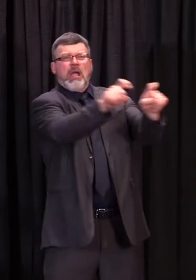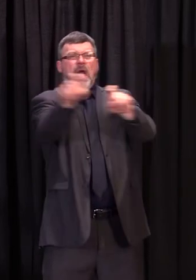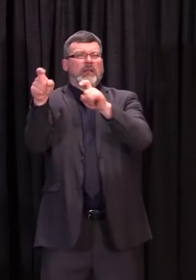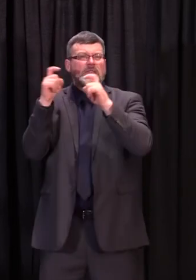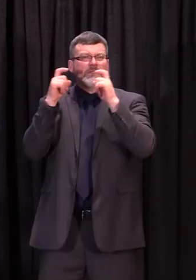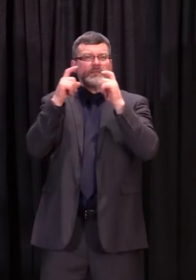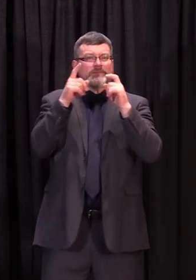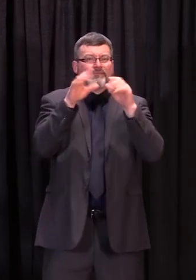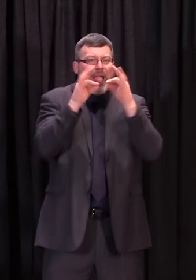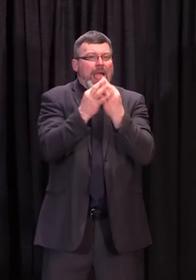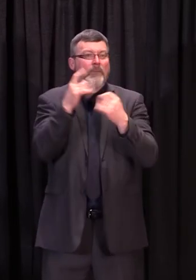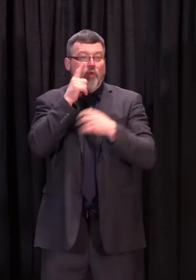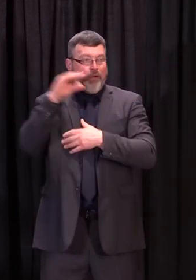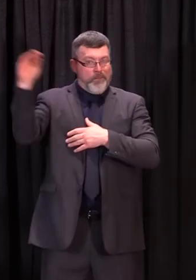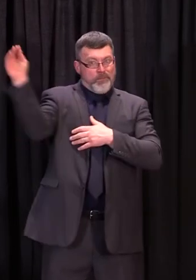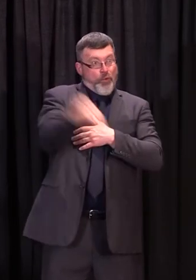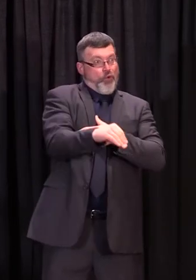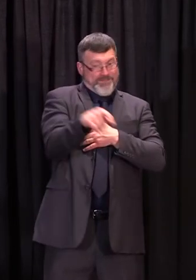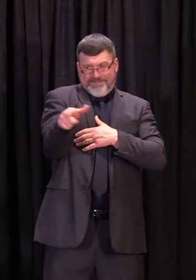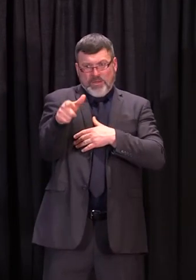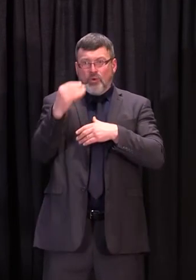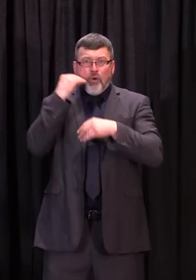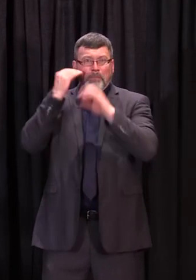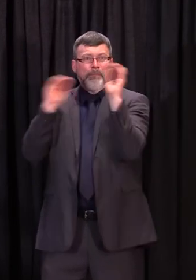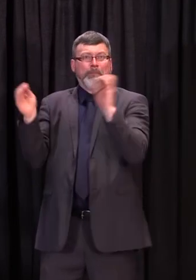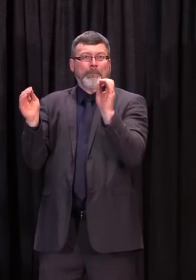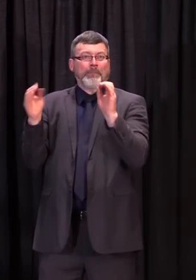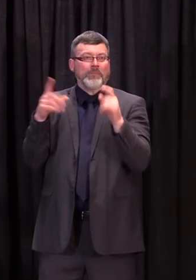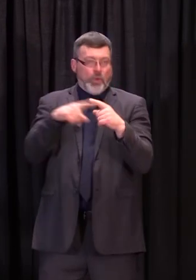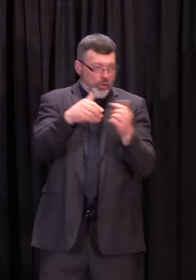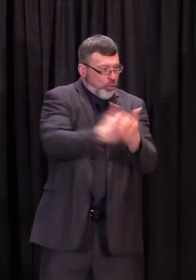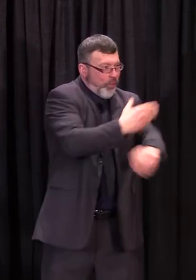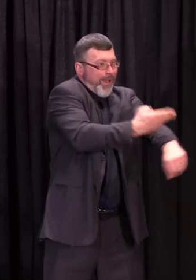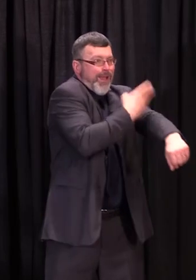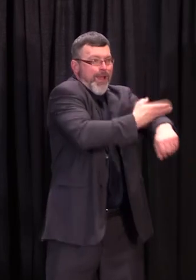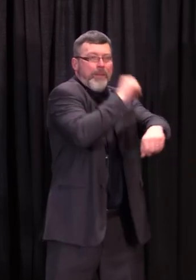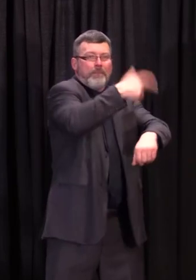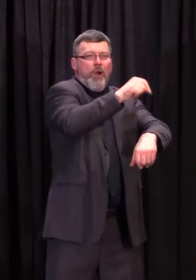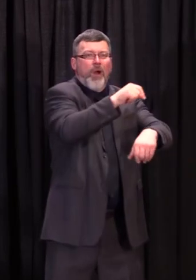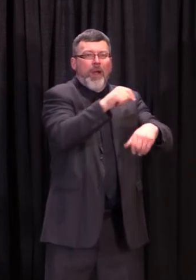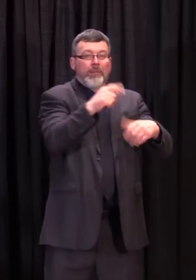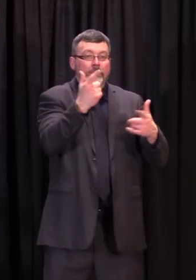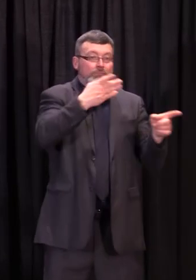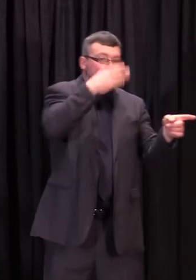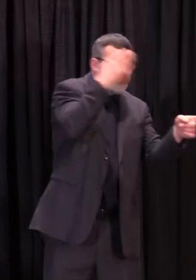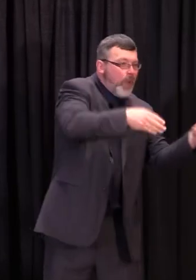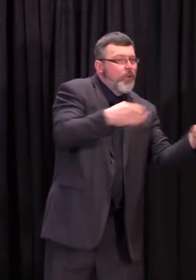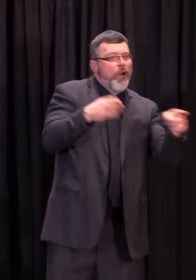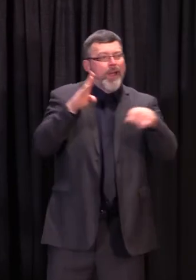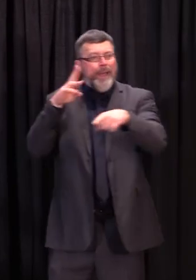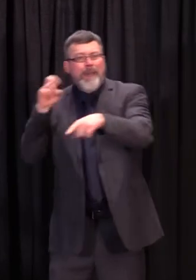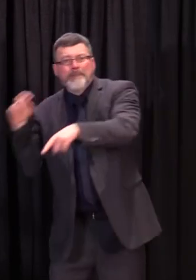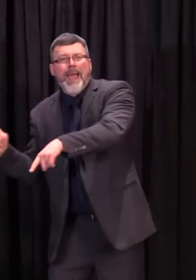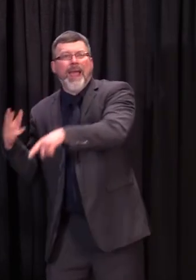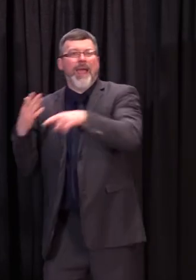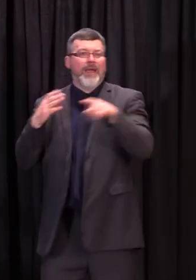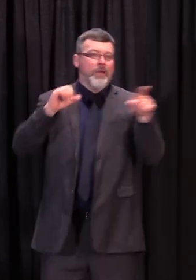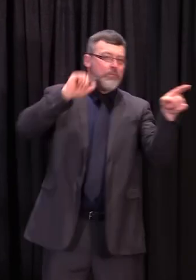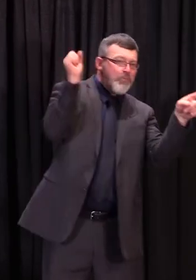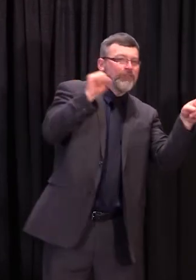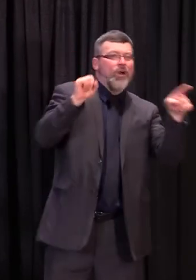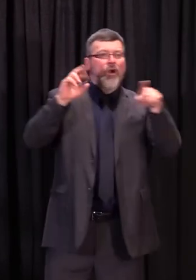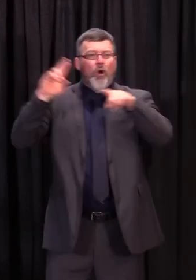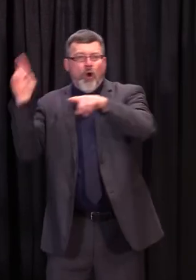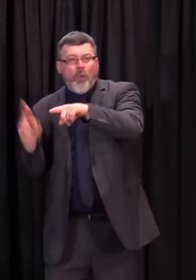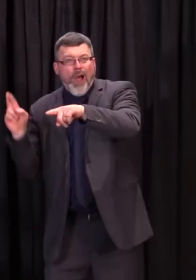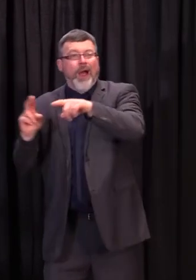renovated apartments across the state, from Brattleboro to Bennington, Springfield to Rutland, and Barrie to Lindenville and